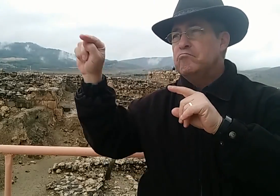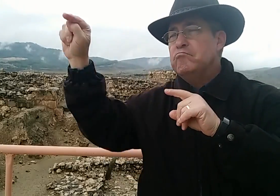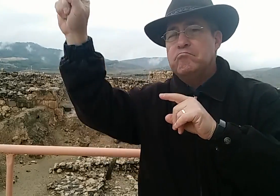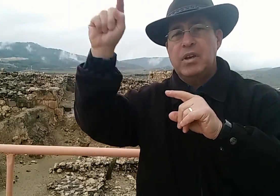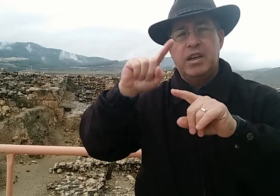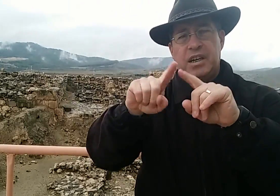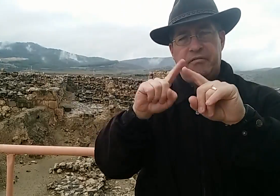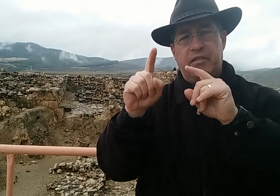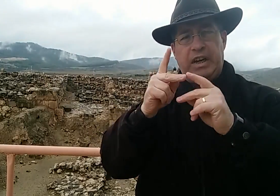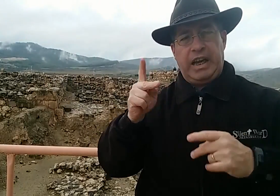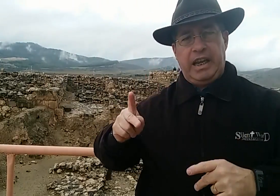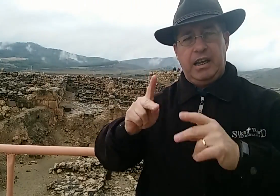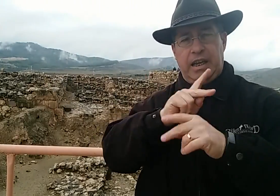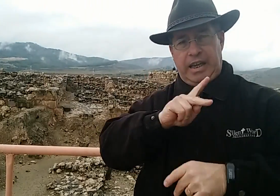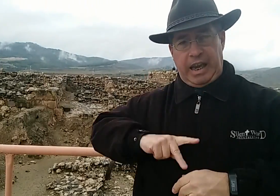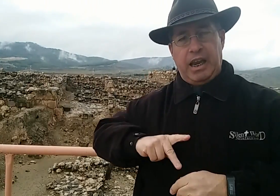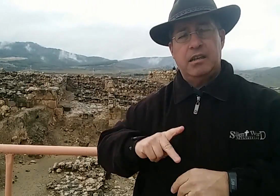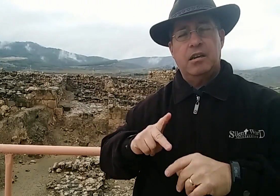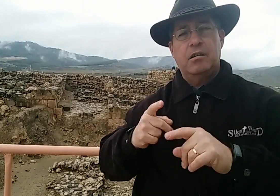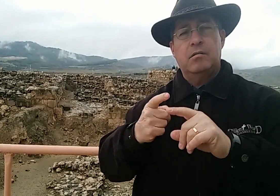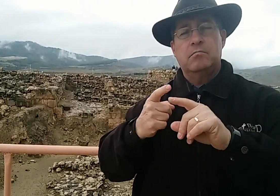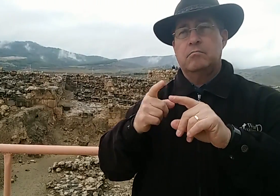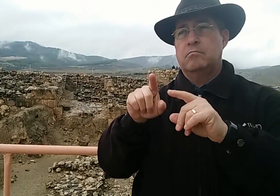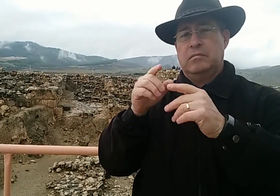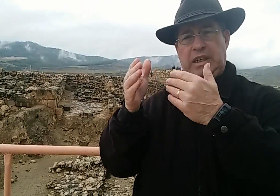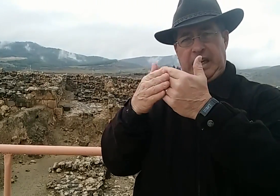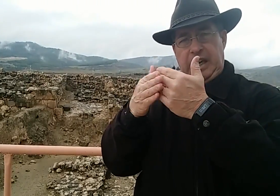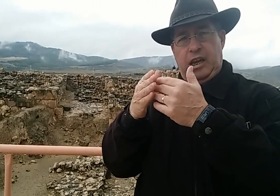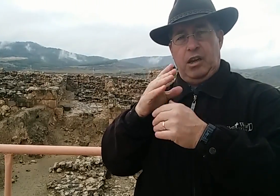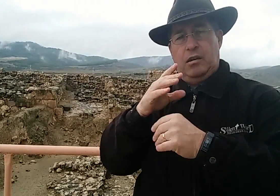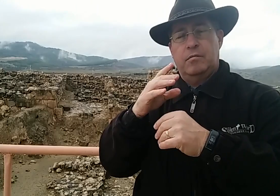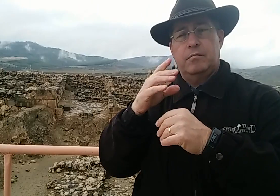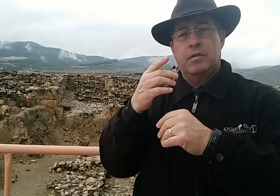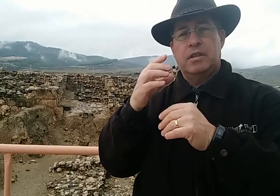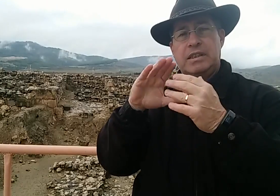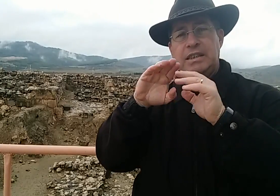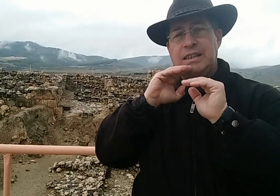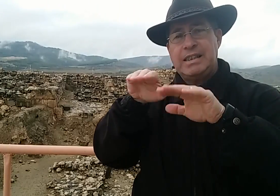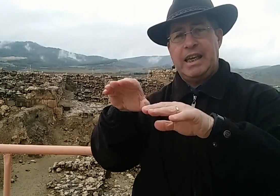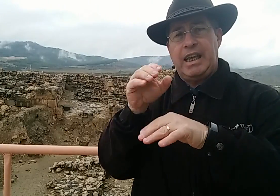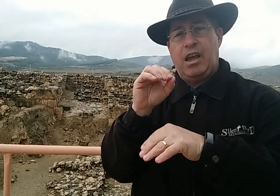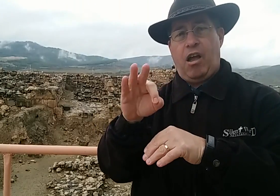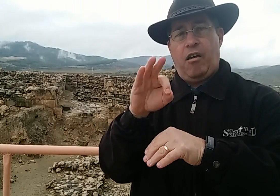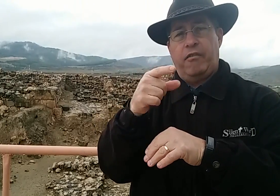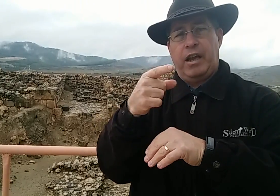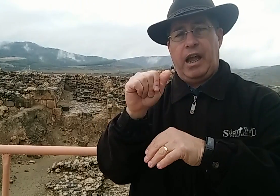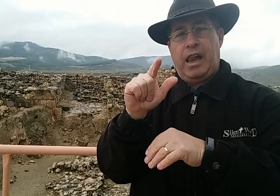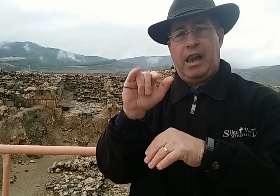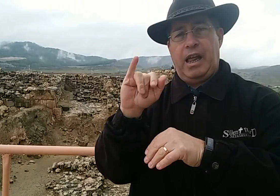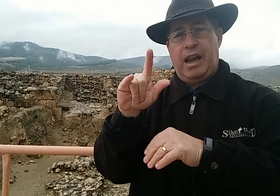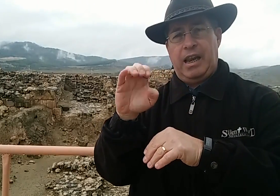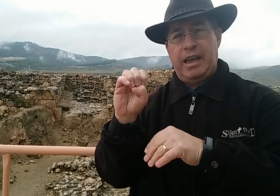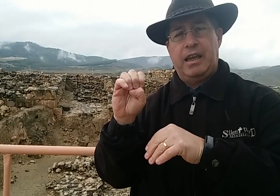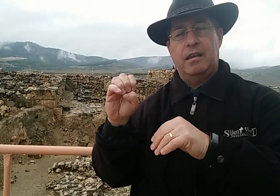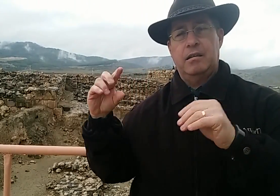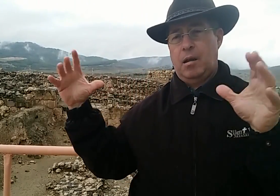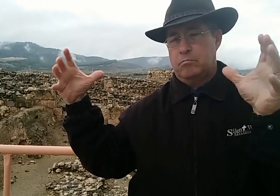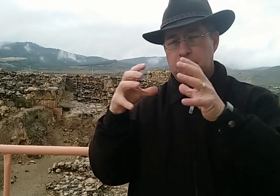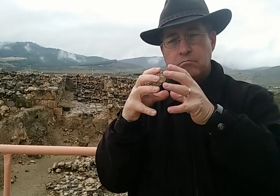the king here and many of the other kings had the nearby kings around the Sea of Galilee.